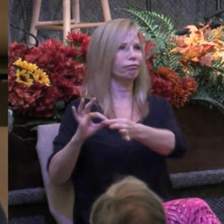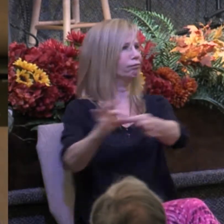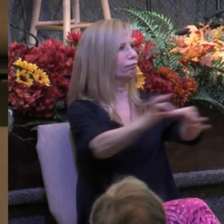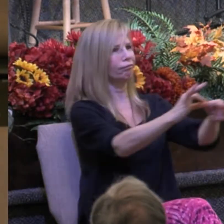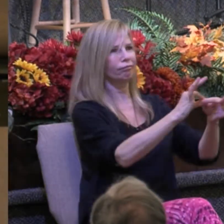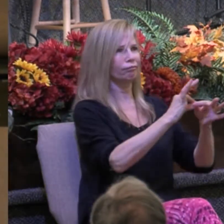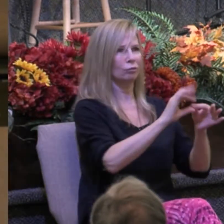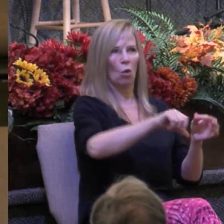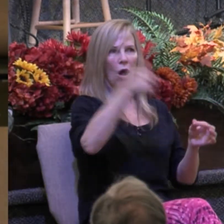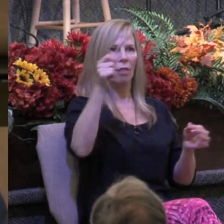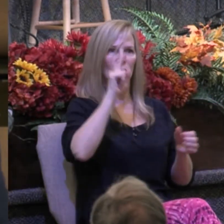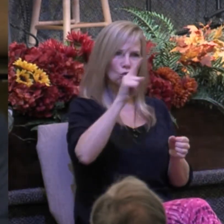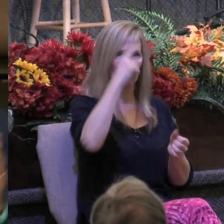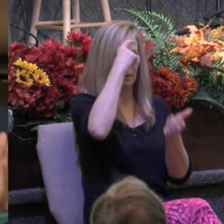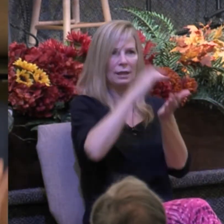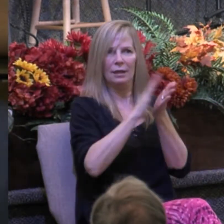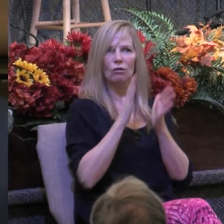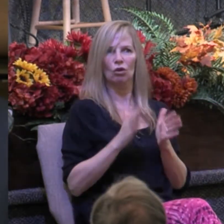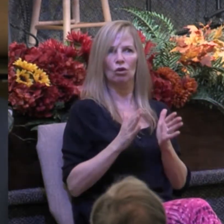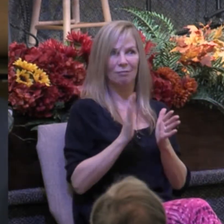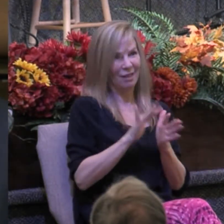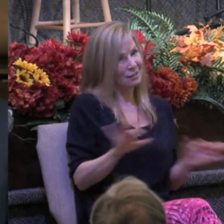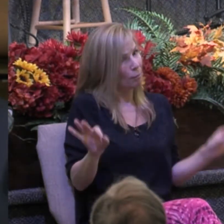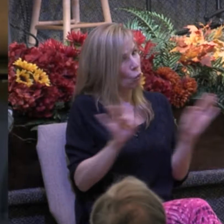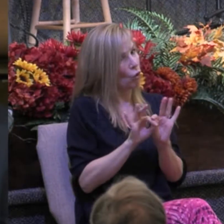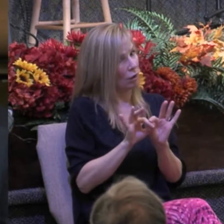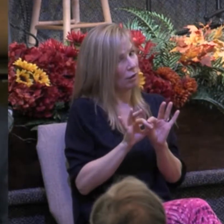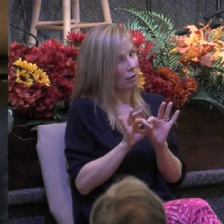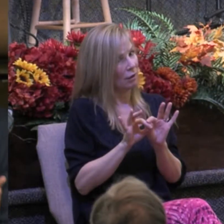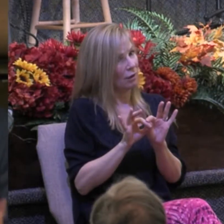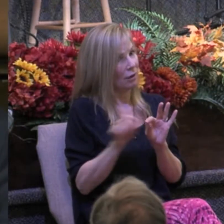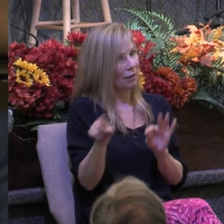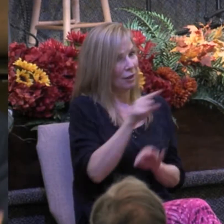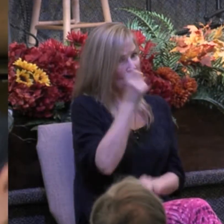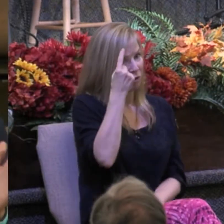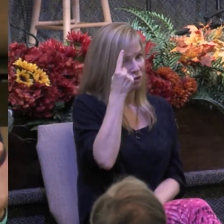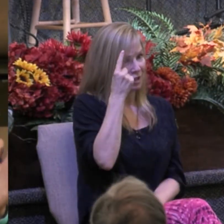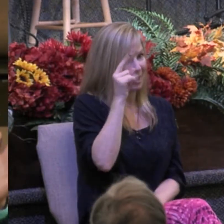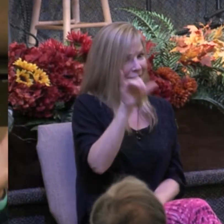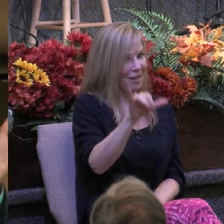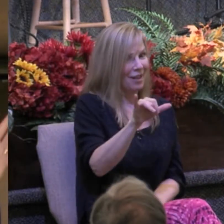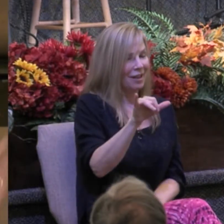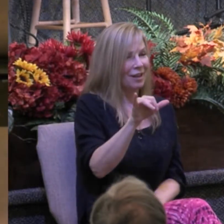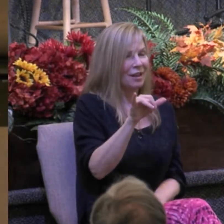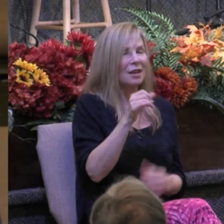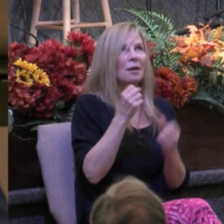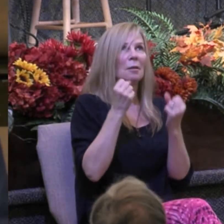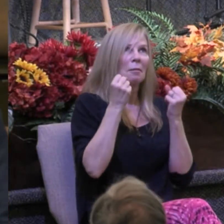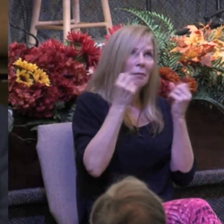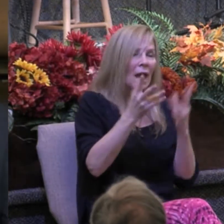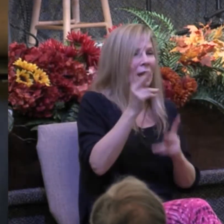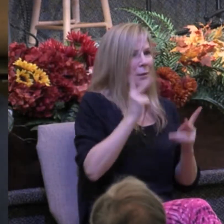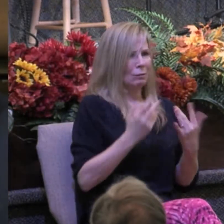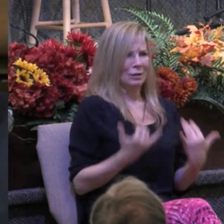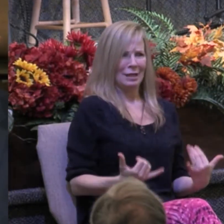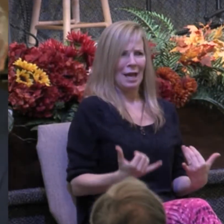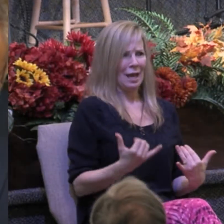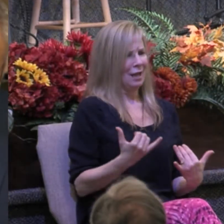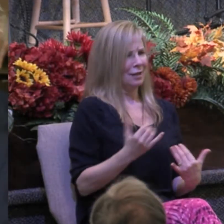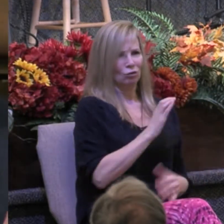true believer. Now, this is important. It's important that you understand this, because there are many people in Christian